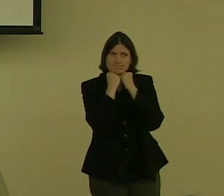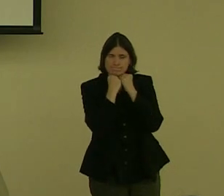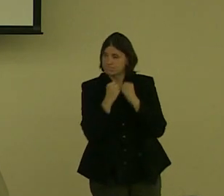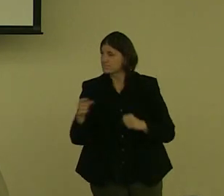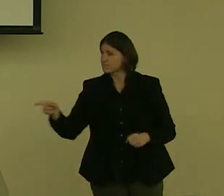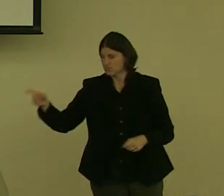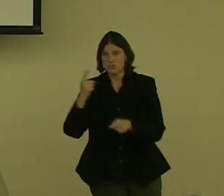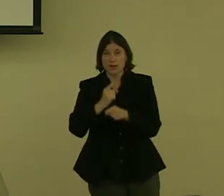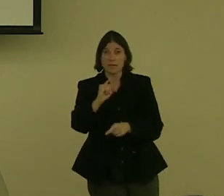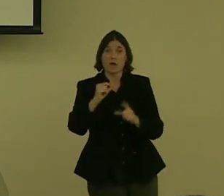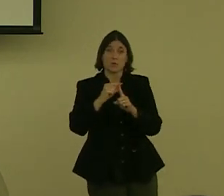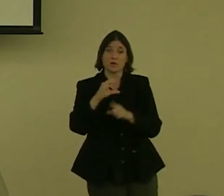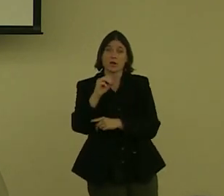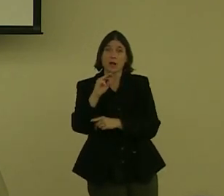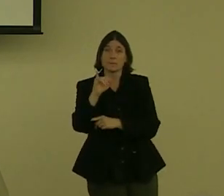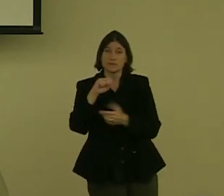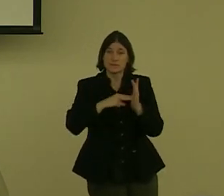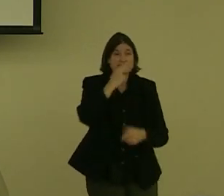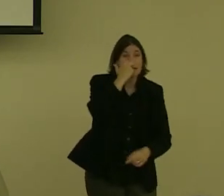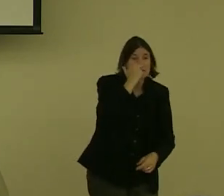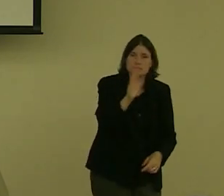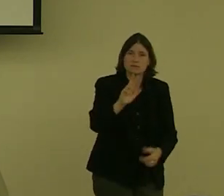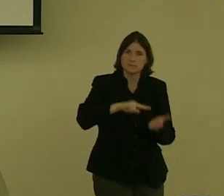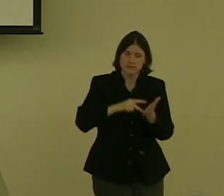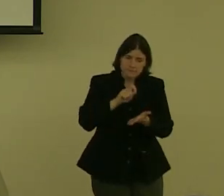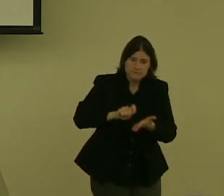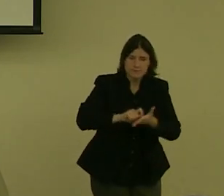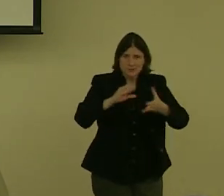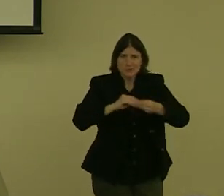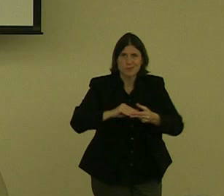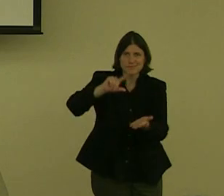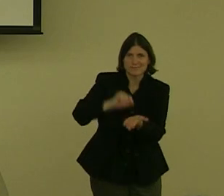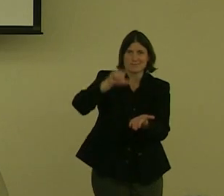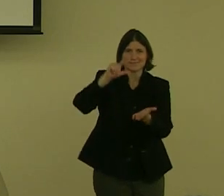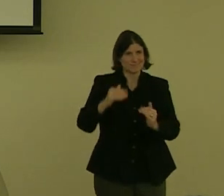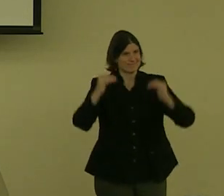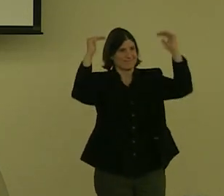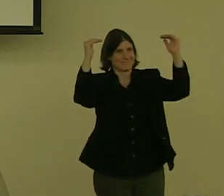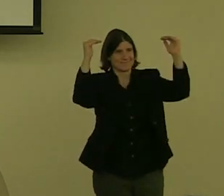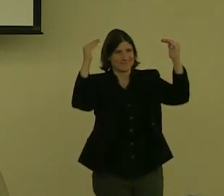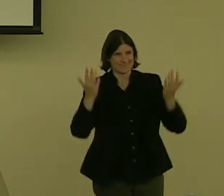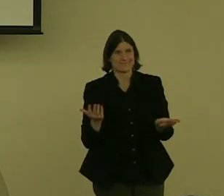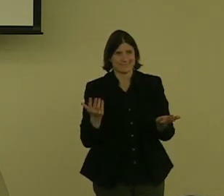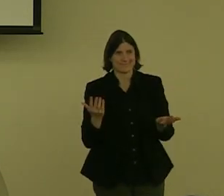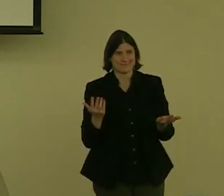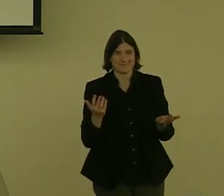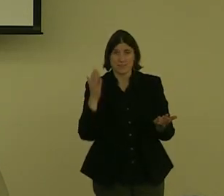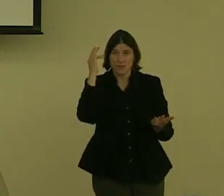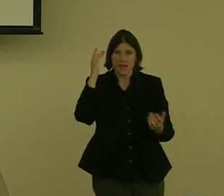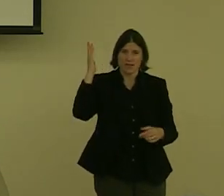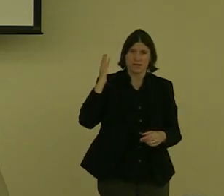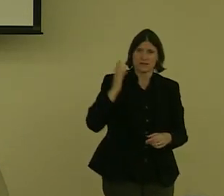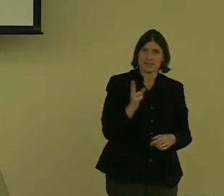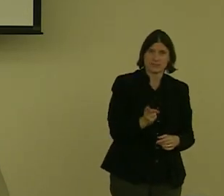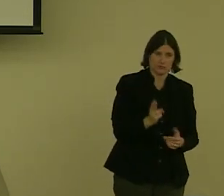connection of this medium to like mass circulating newspapers at the turn of the century. I'm